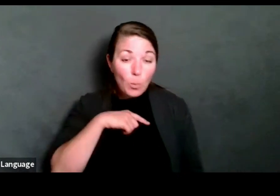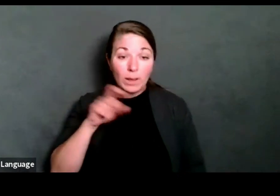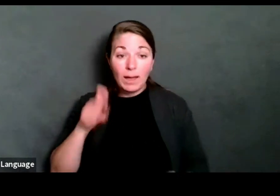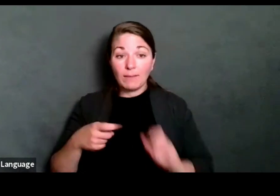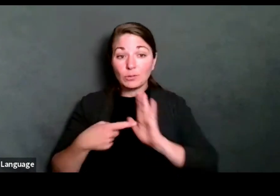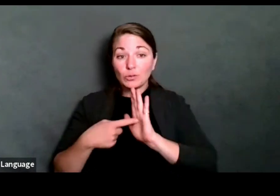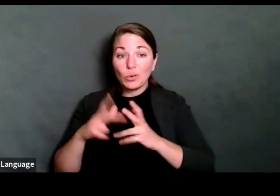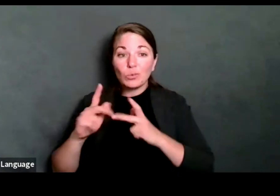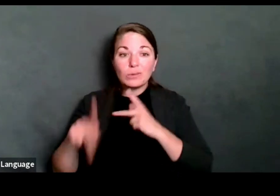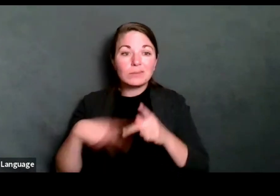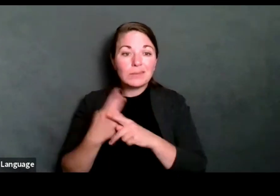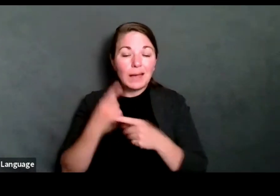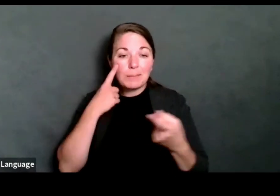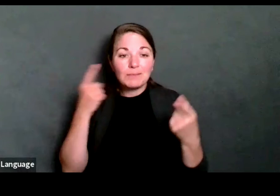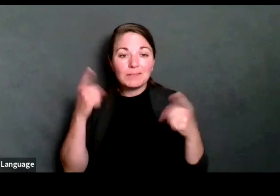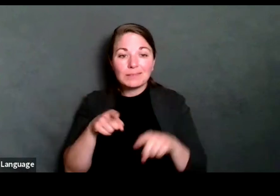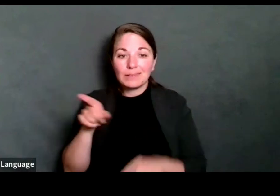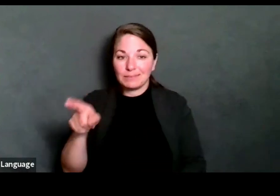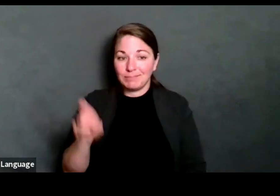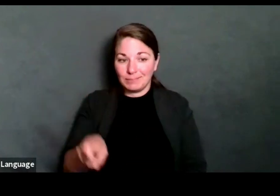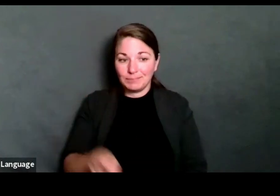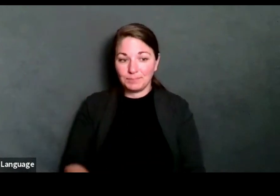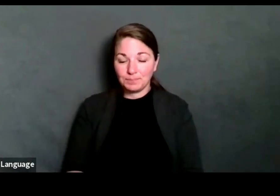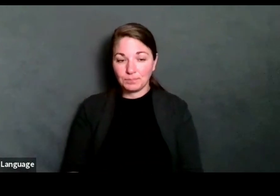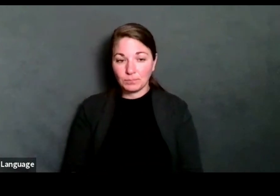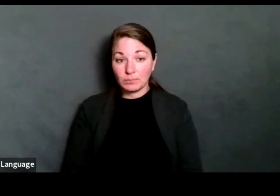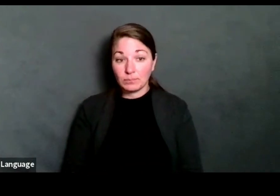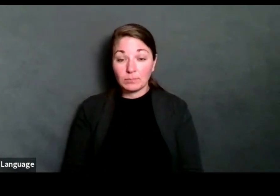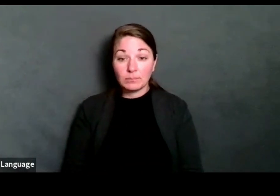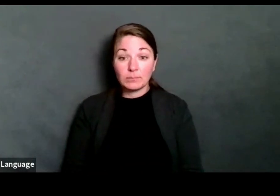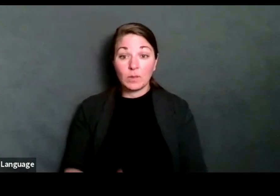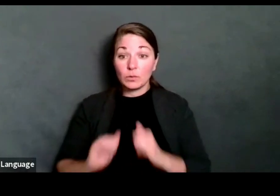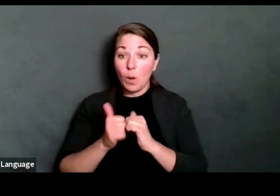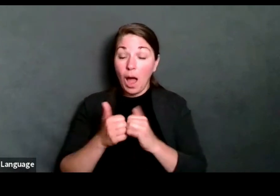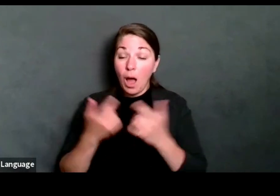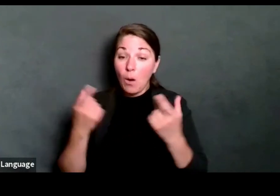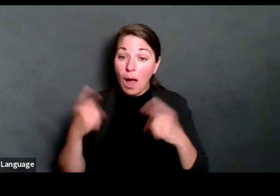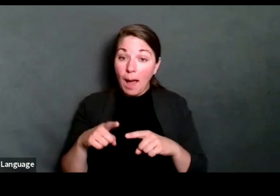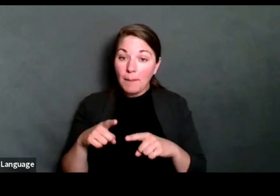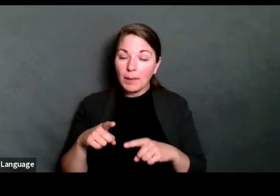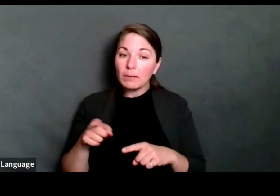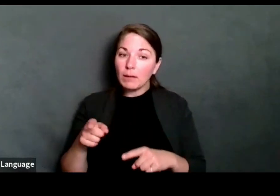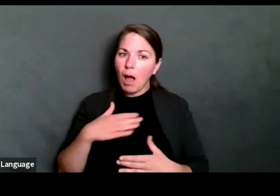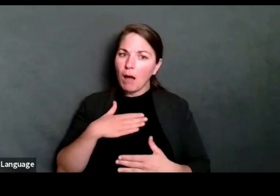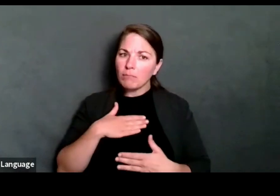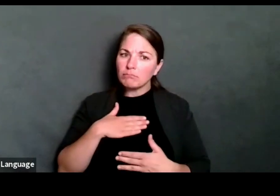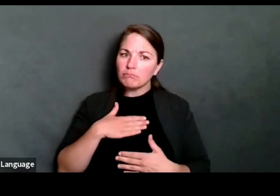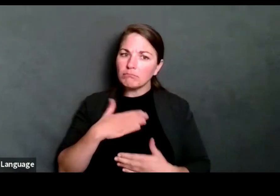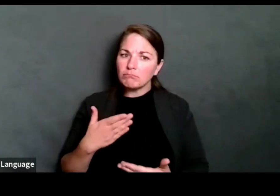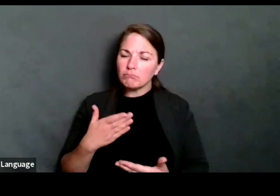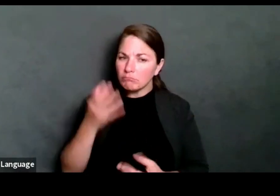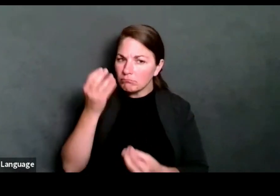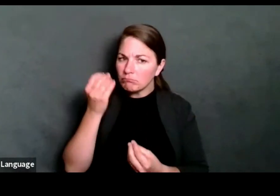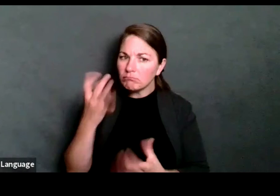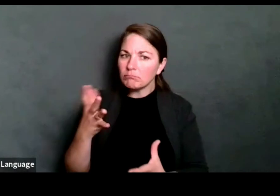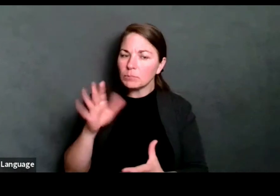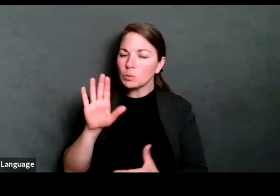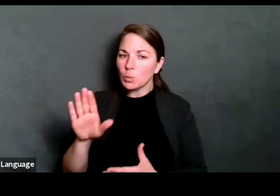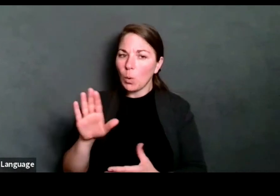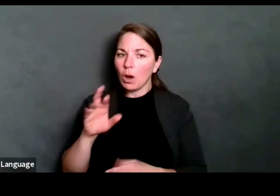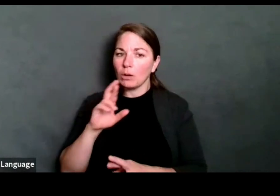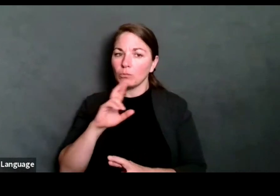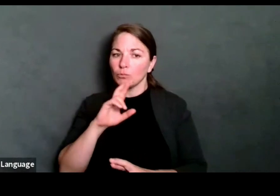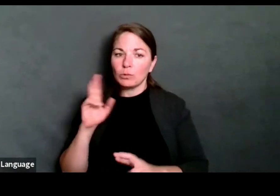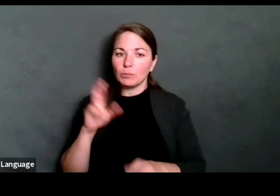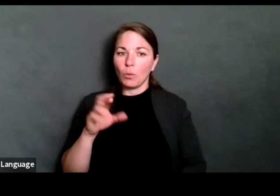deserve. So how can we do that? Well, first, disclose your reporting status upfront.